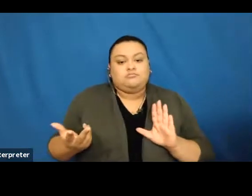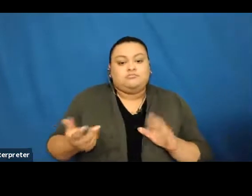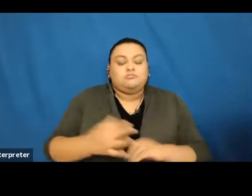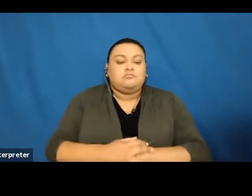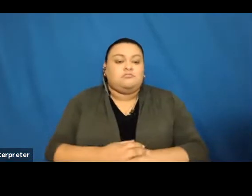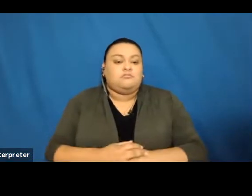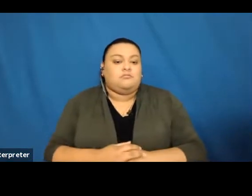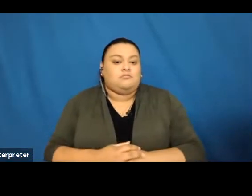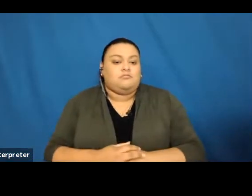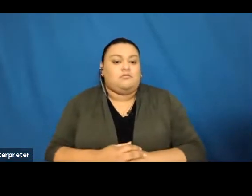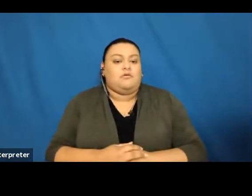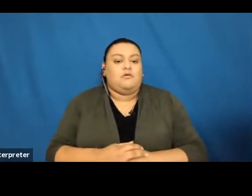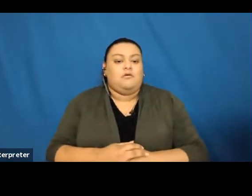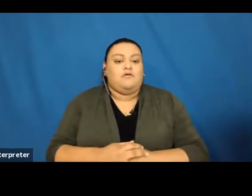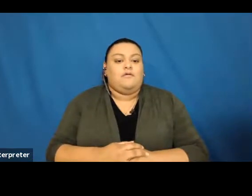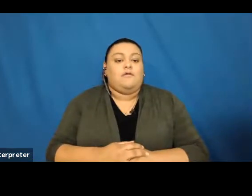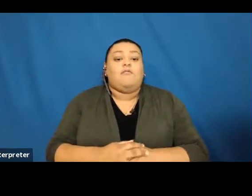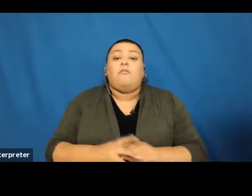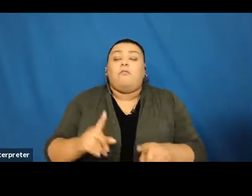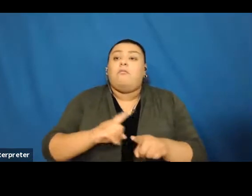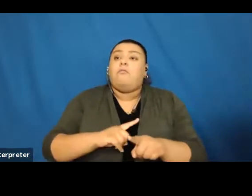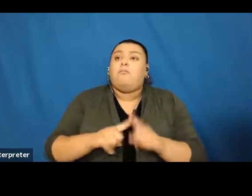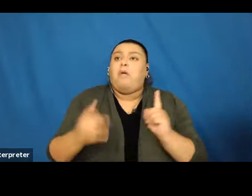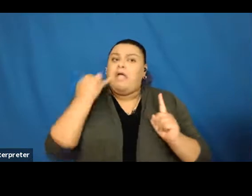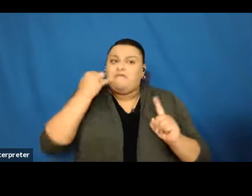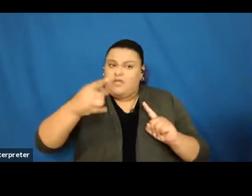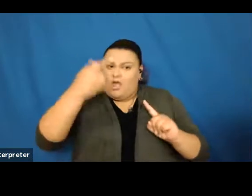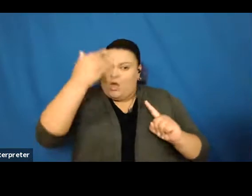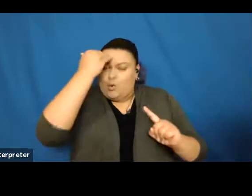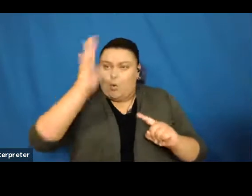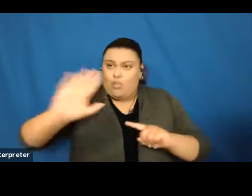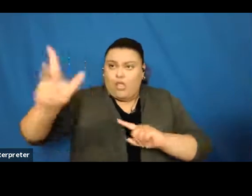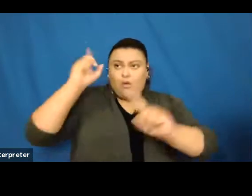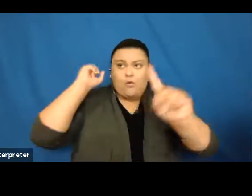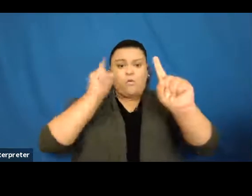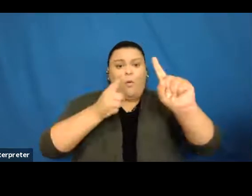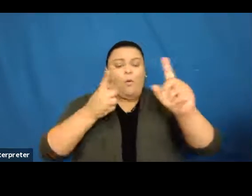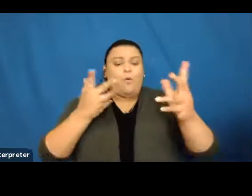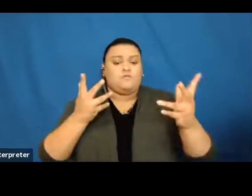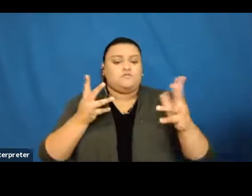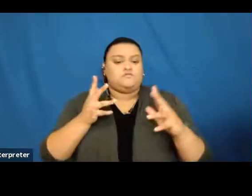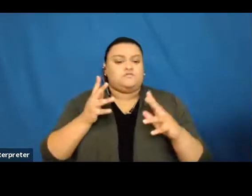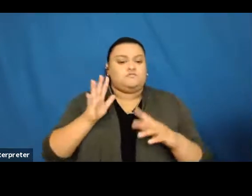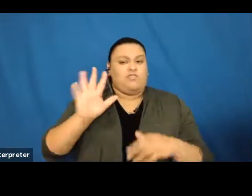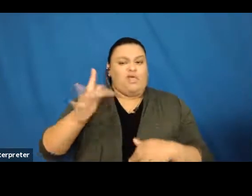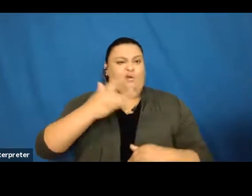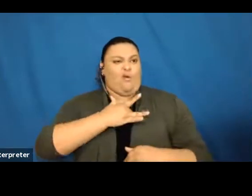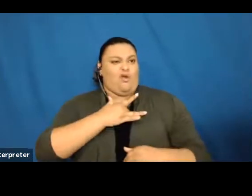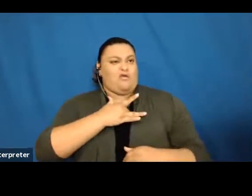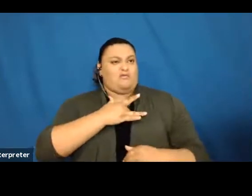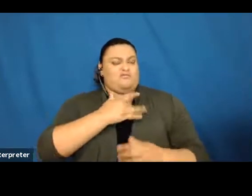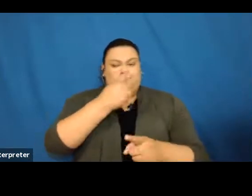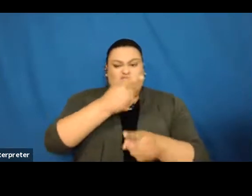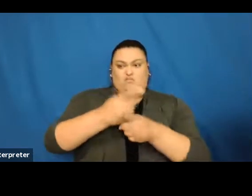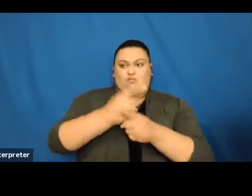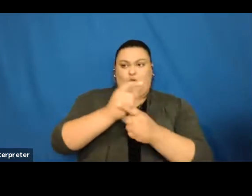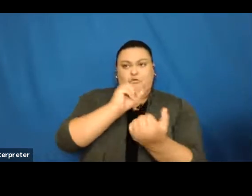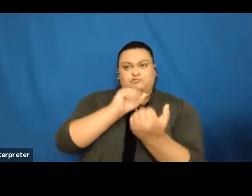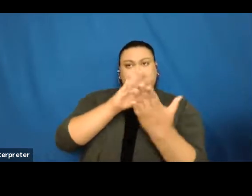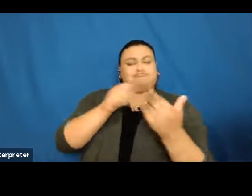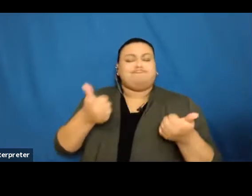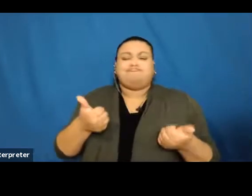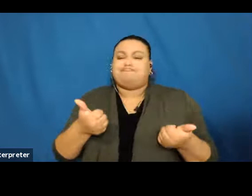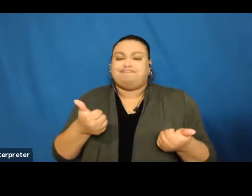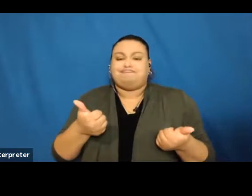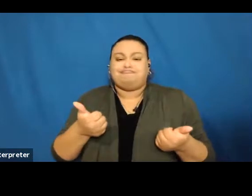name, as long as they know what they're doing and that their heart is in the right place. You know, I for